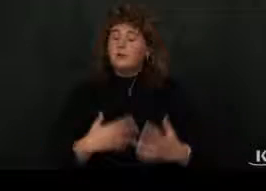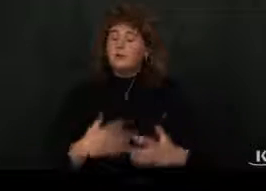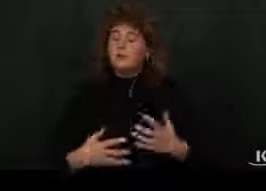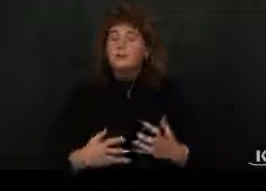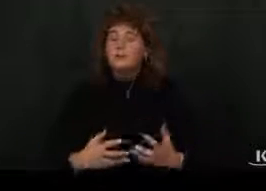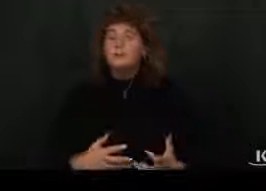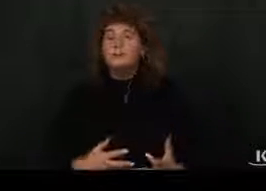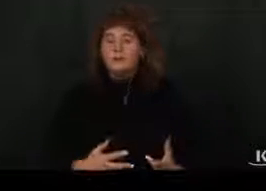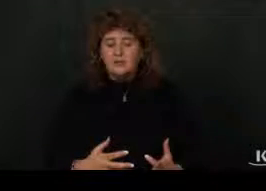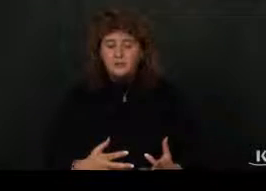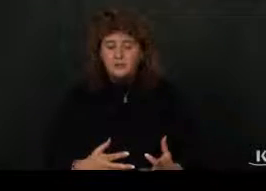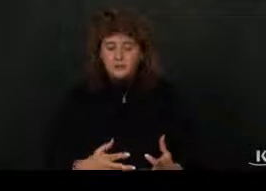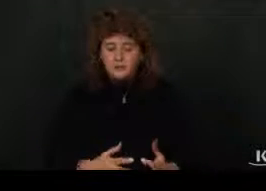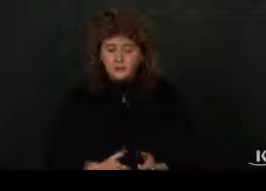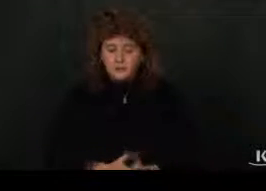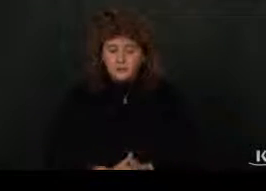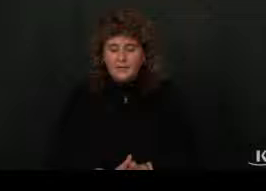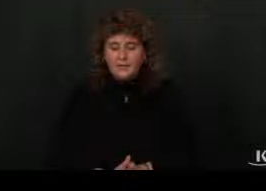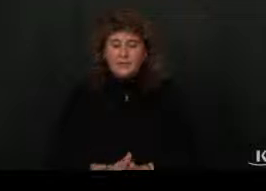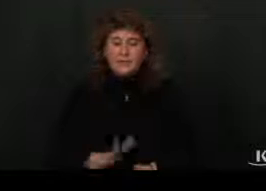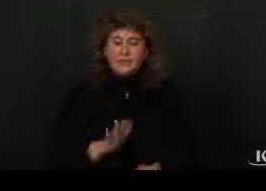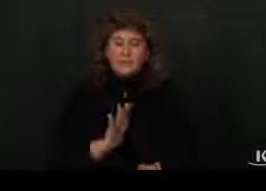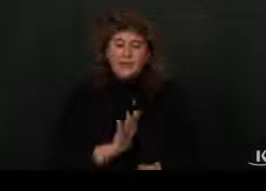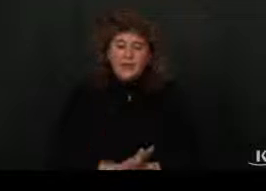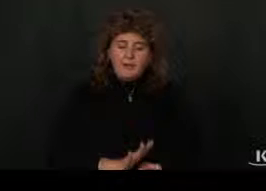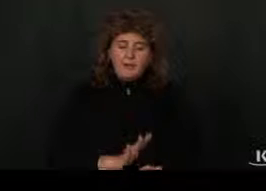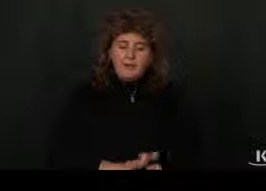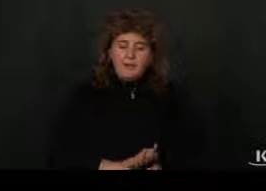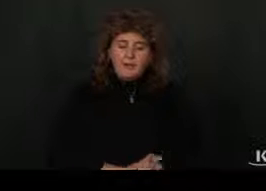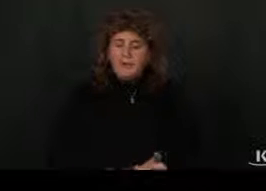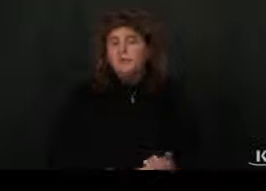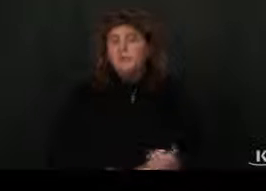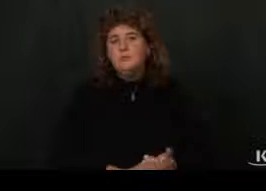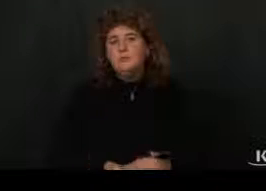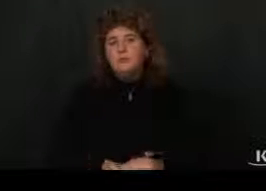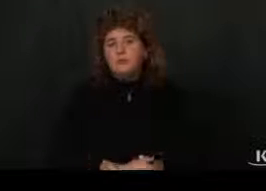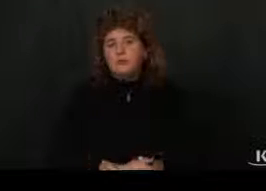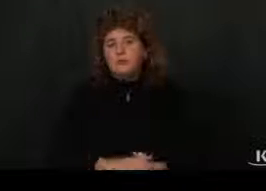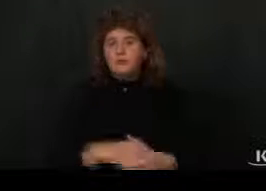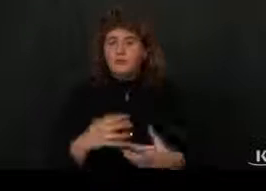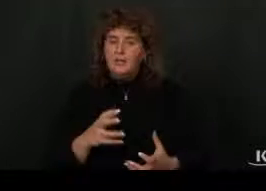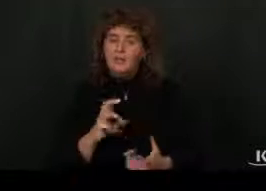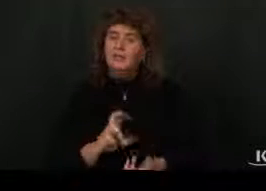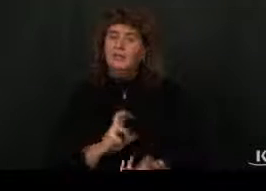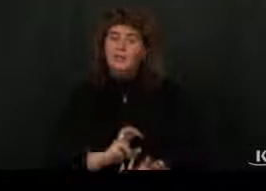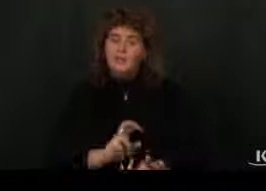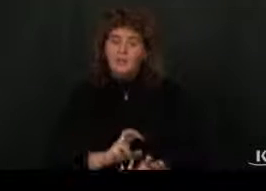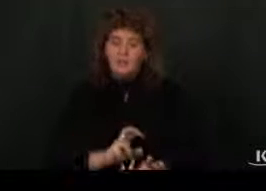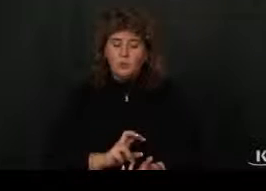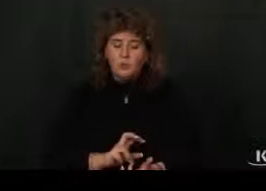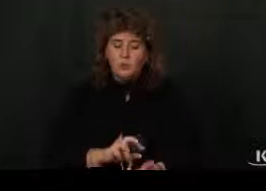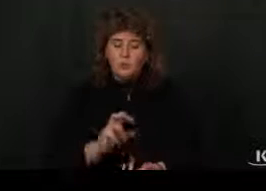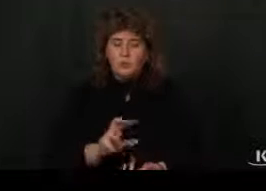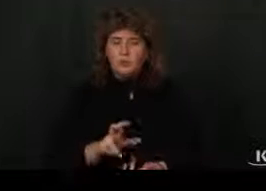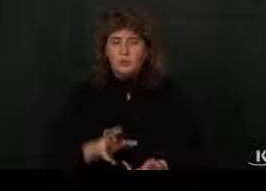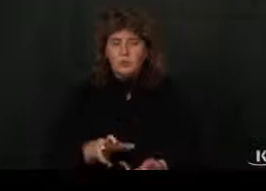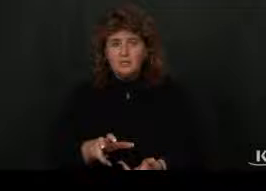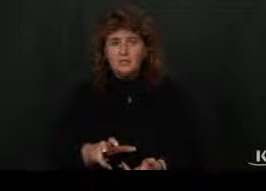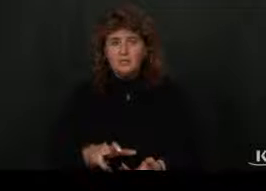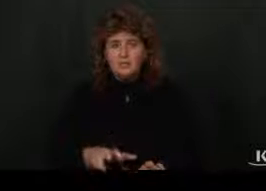secreting tetanus toxin. Okay? You have to know the organisms that can actually form spores, and that's Bacillus and